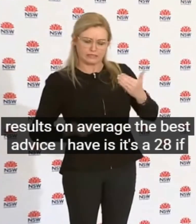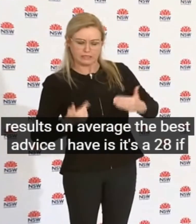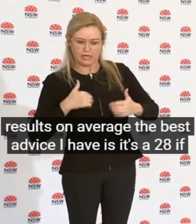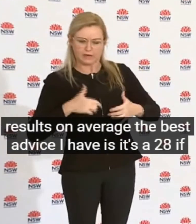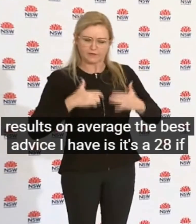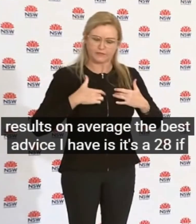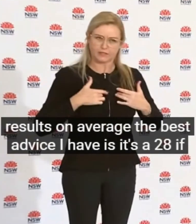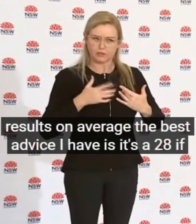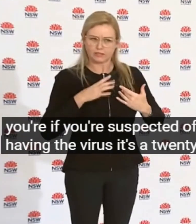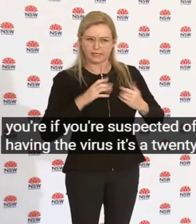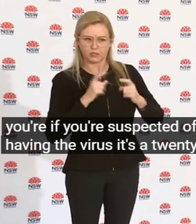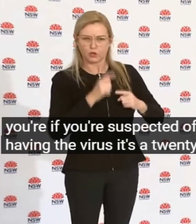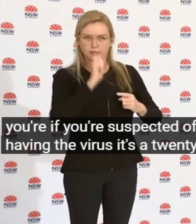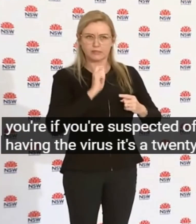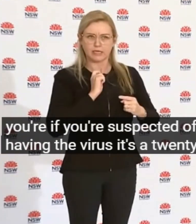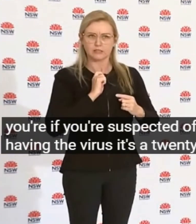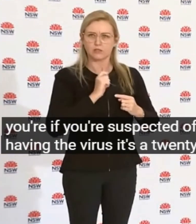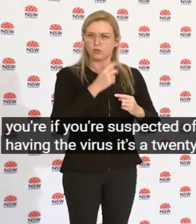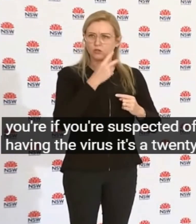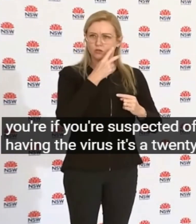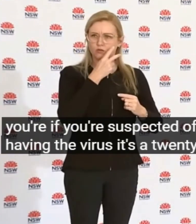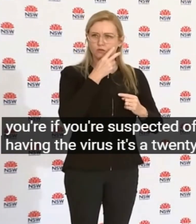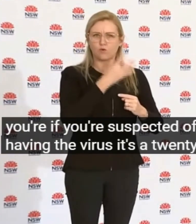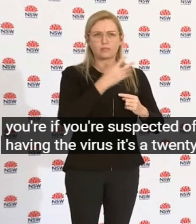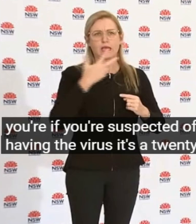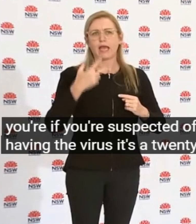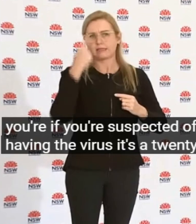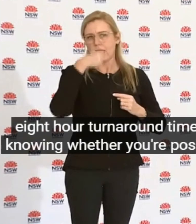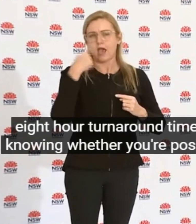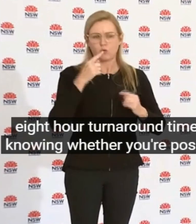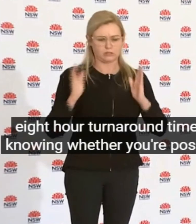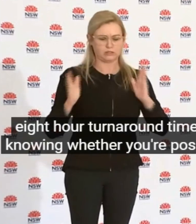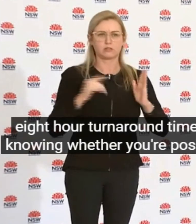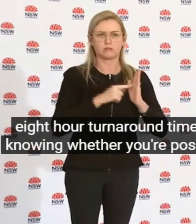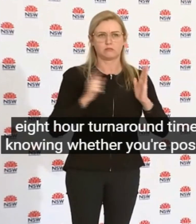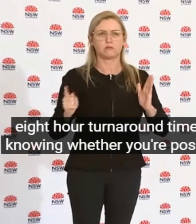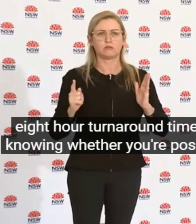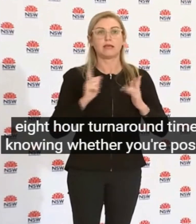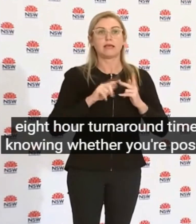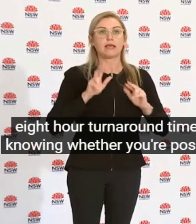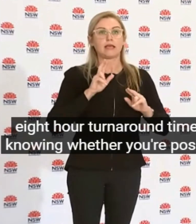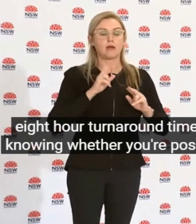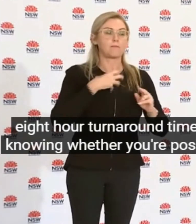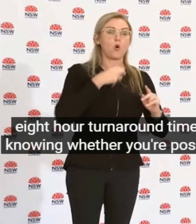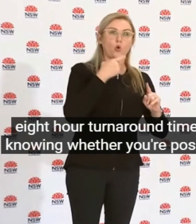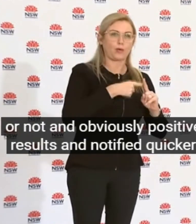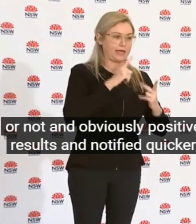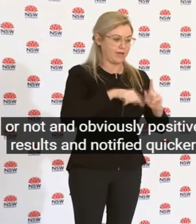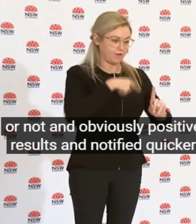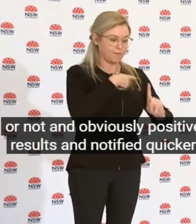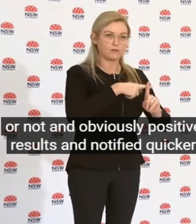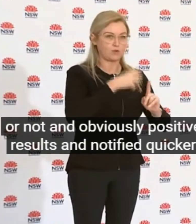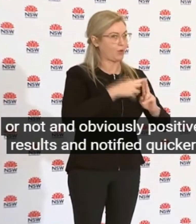turnaround time in knowing whether you're positive or not, and obviously positive results are notified quicker than negative results. Having said